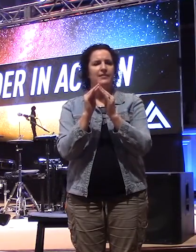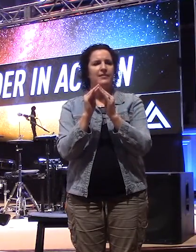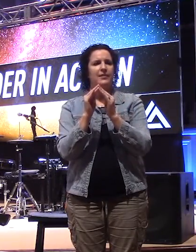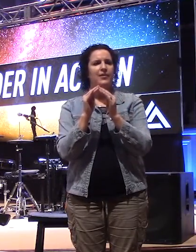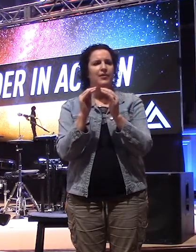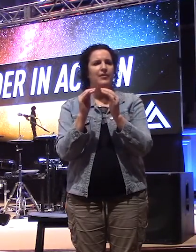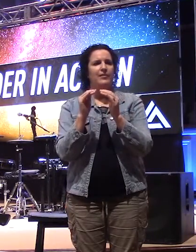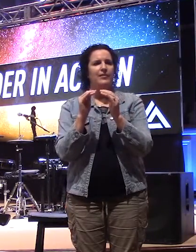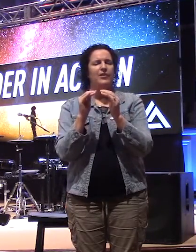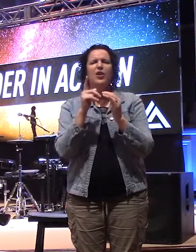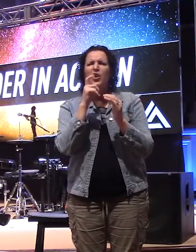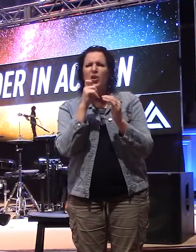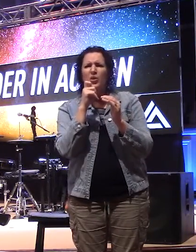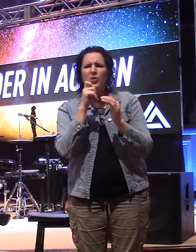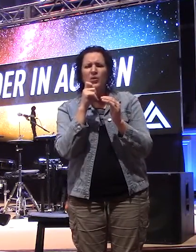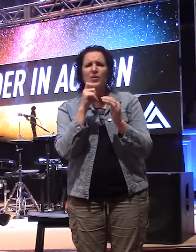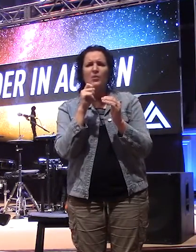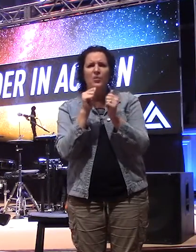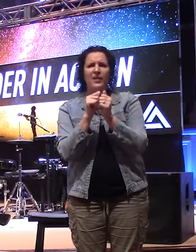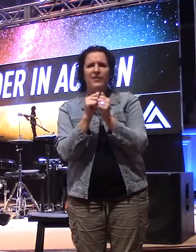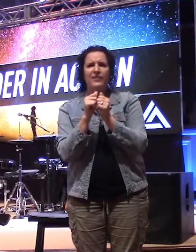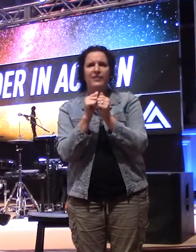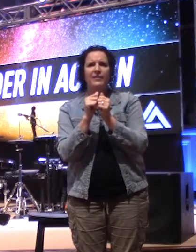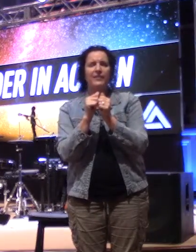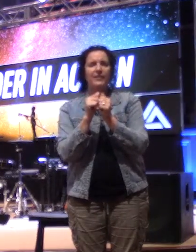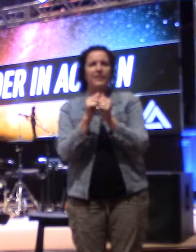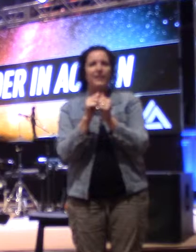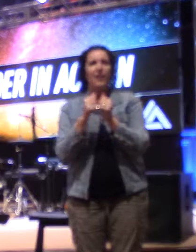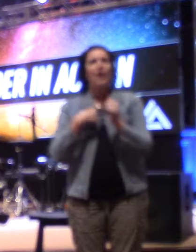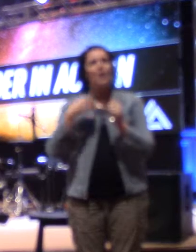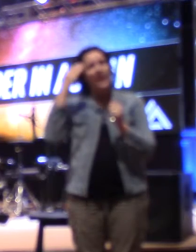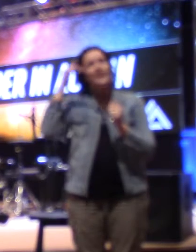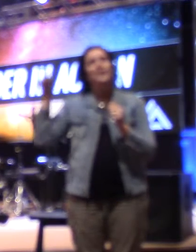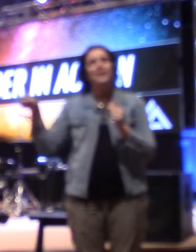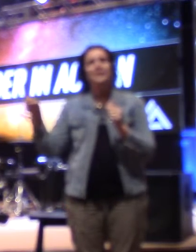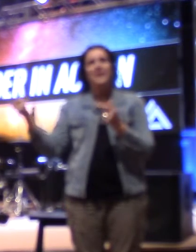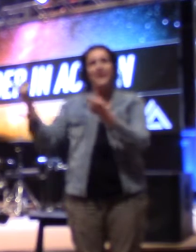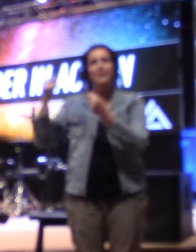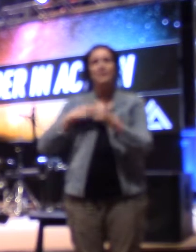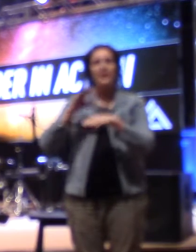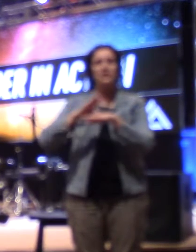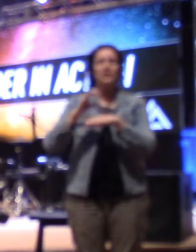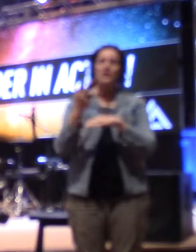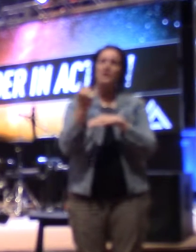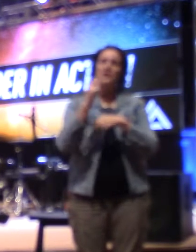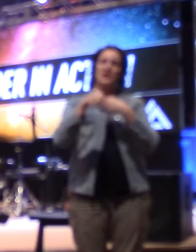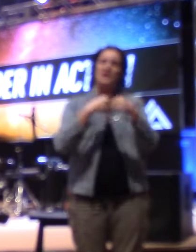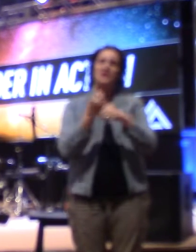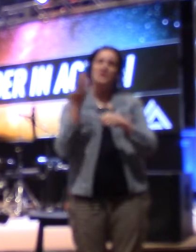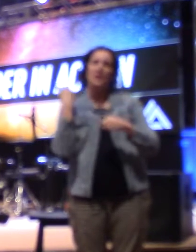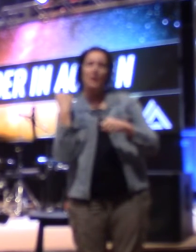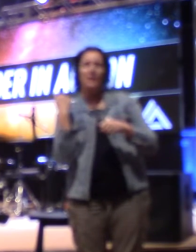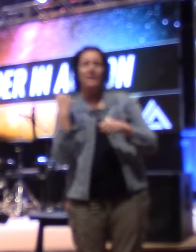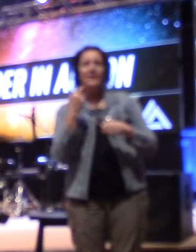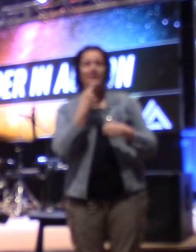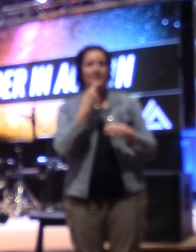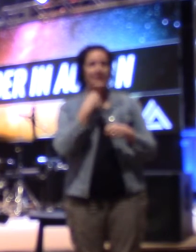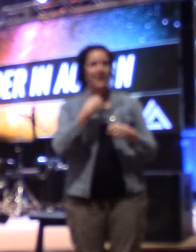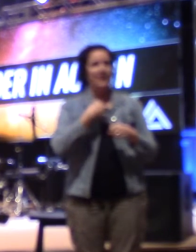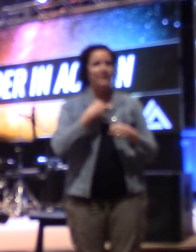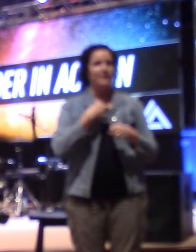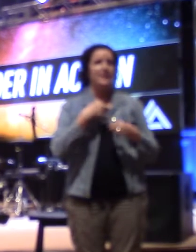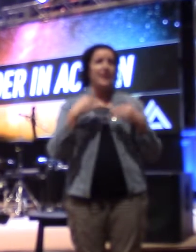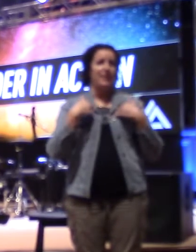Action." So I know Life Action. They came to my church 13 years ago. He said, "I've been having an